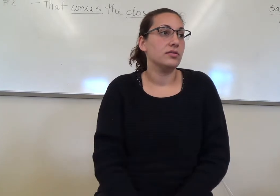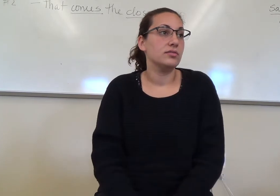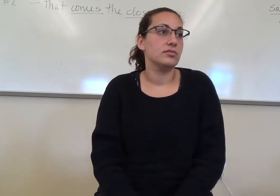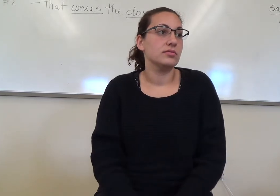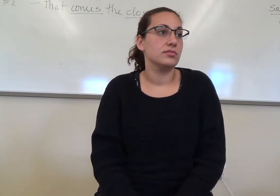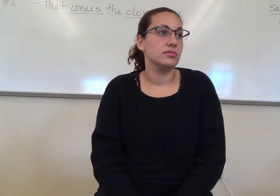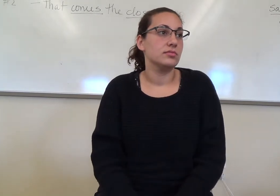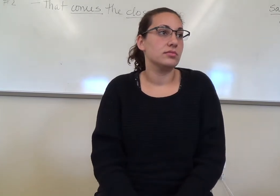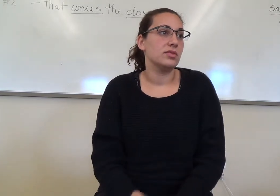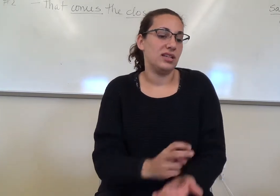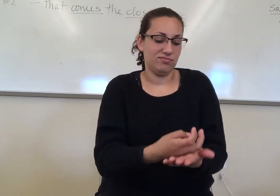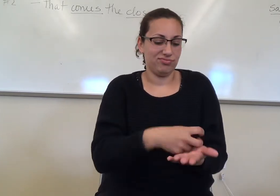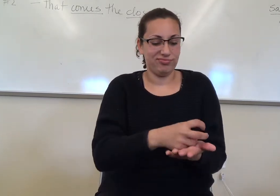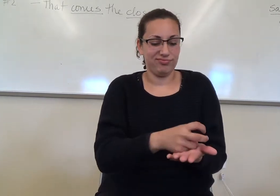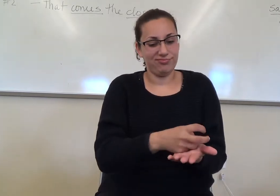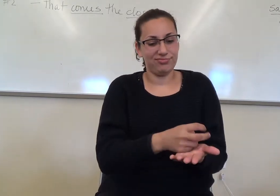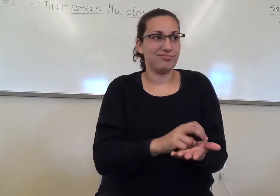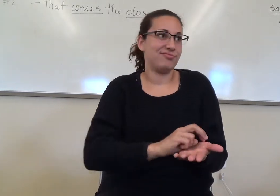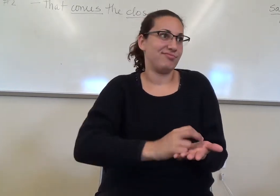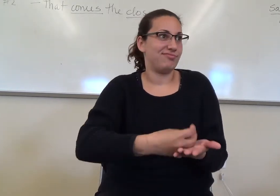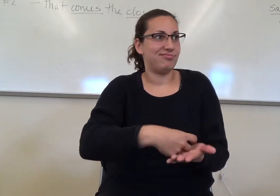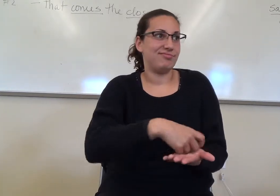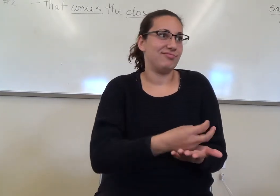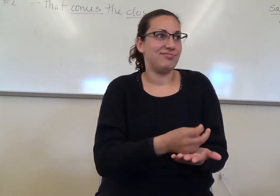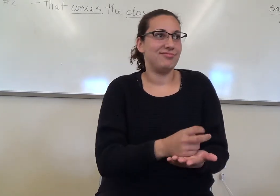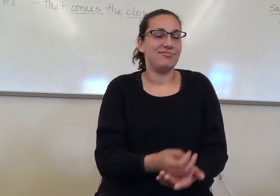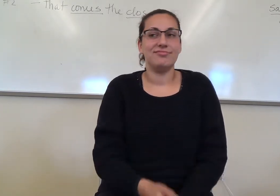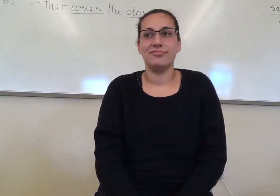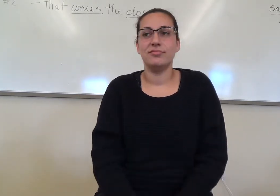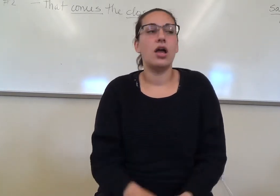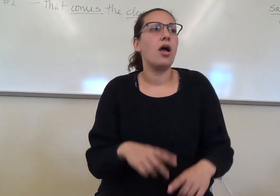Jerking or twitching, tossing and turning. So what is it telling us about tossing and turning?